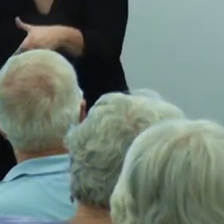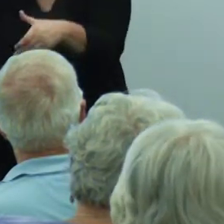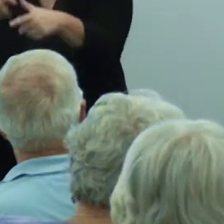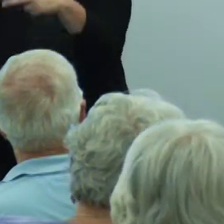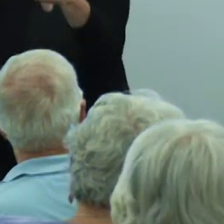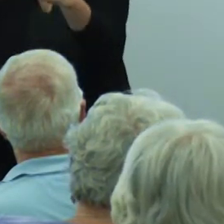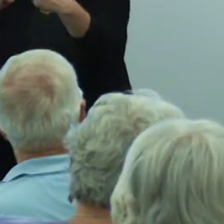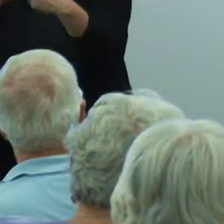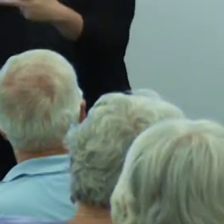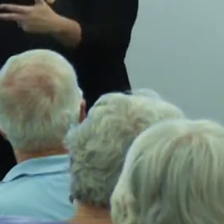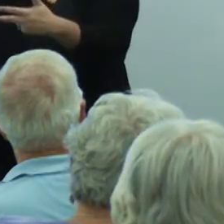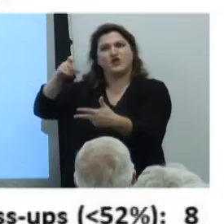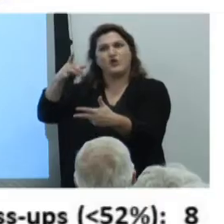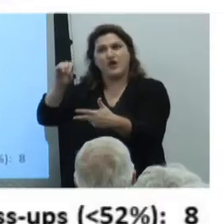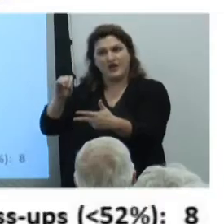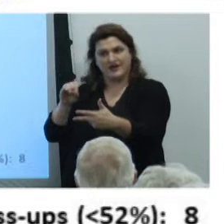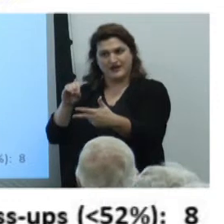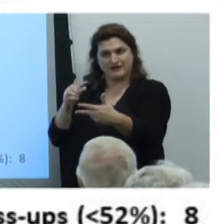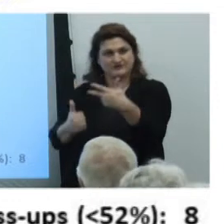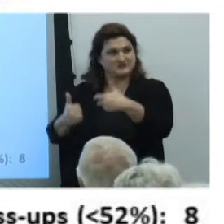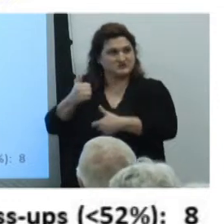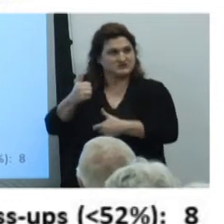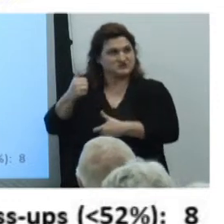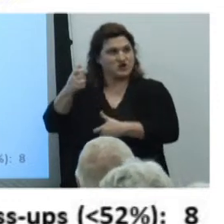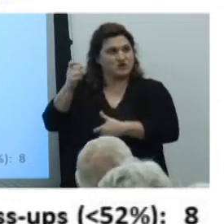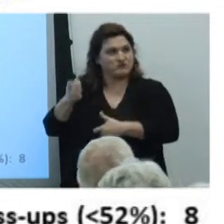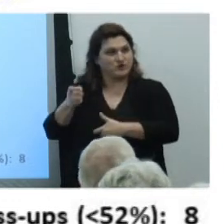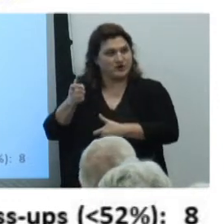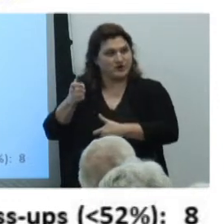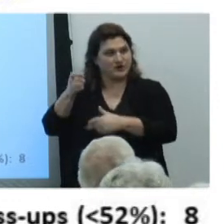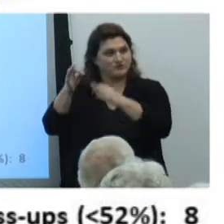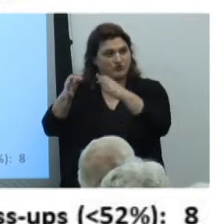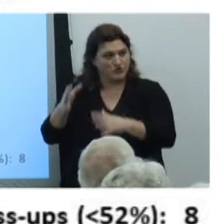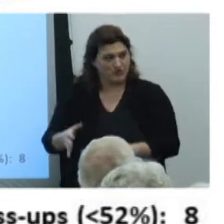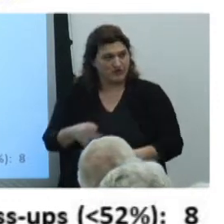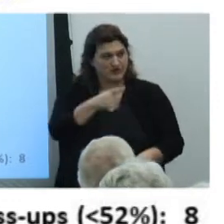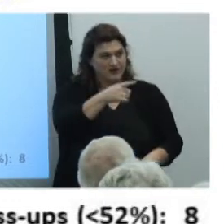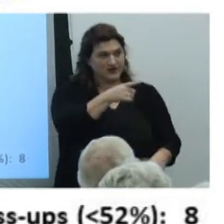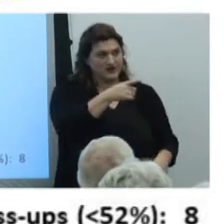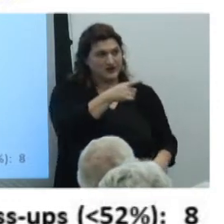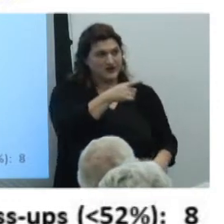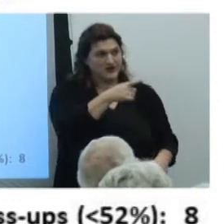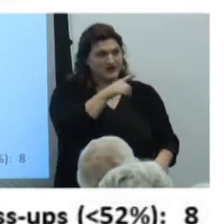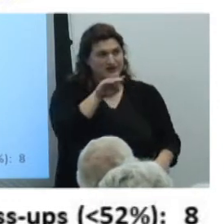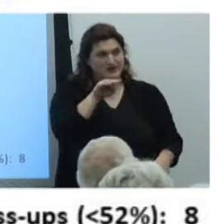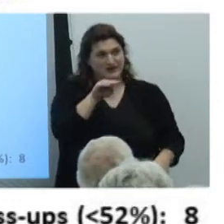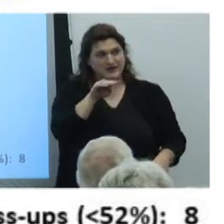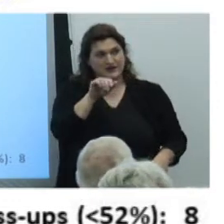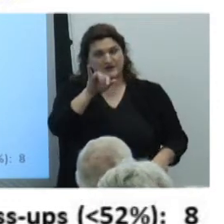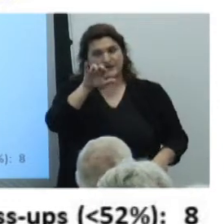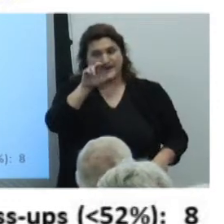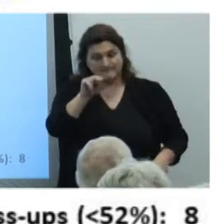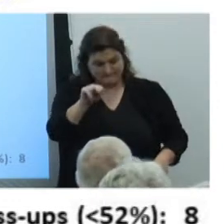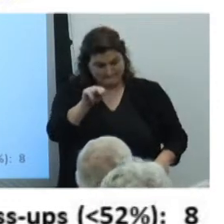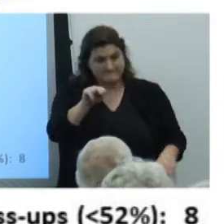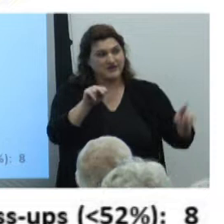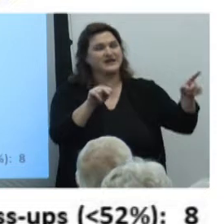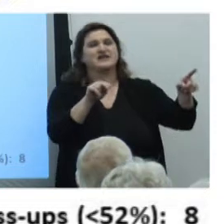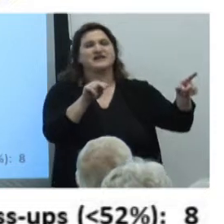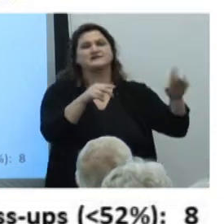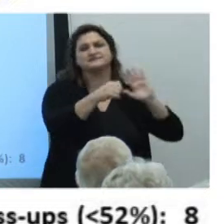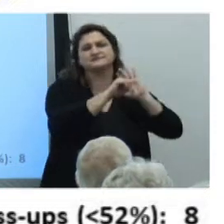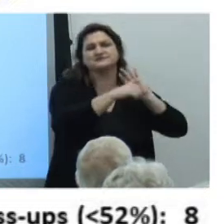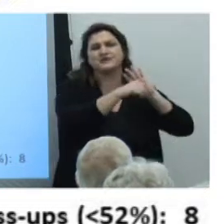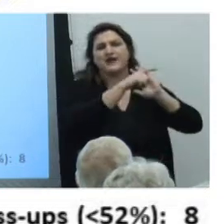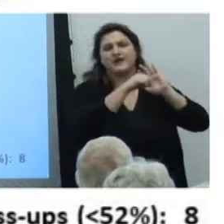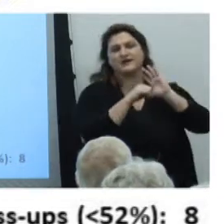Ohio Supreme Court. The May maps were unconstitutional as well. Keep going. Yeah, oh, and he's